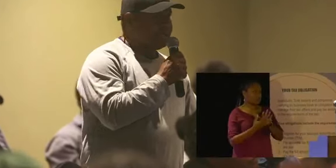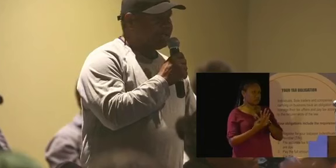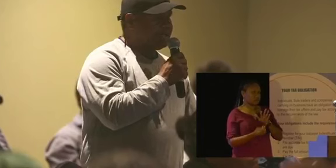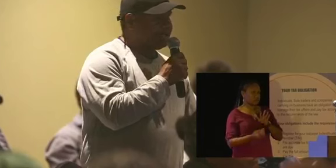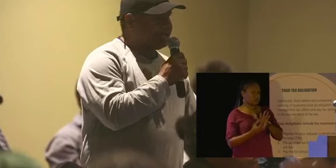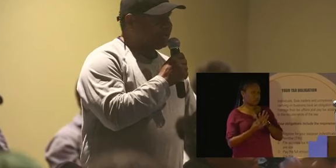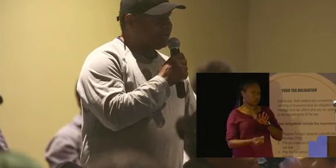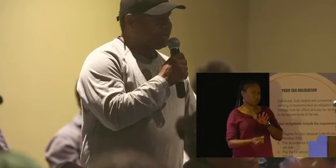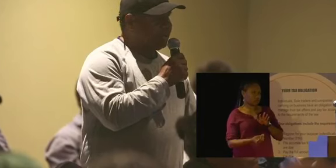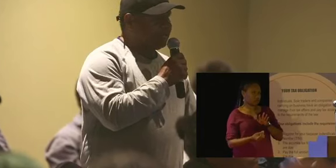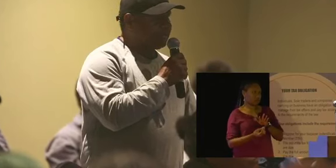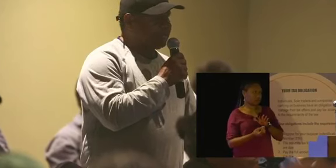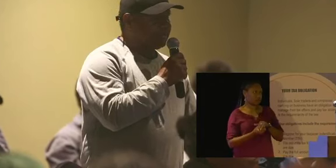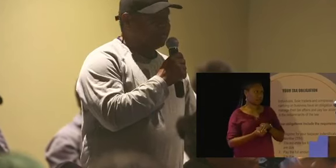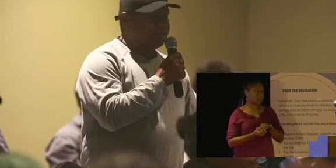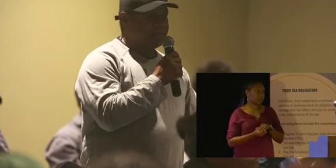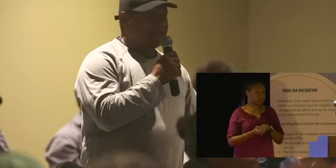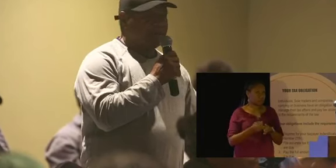And then